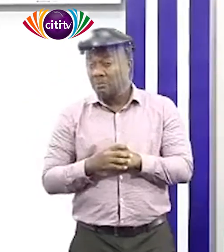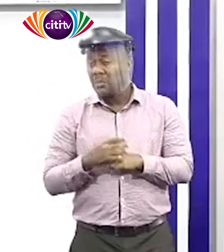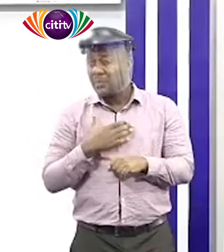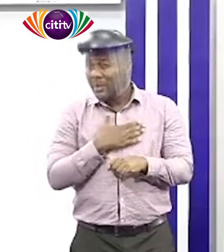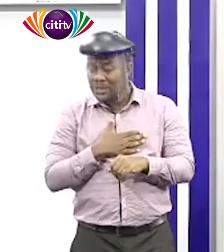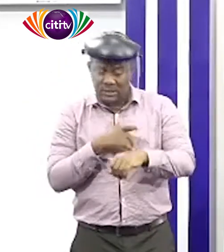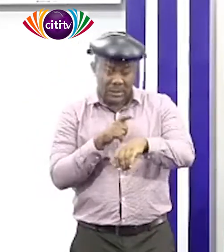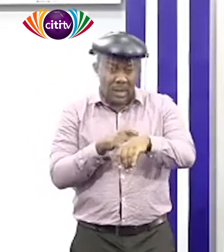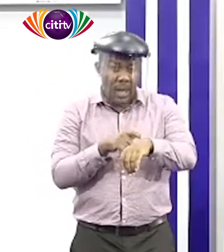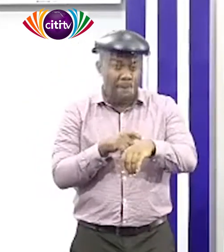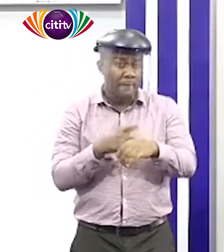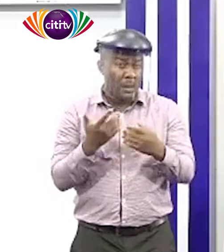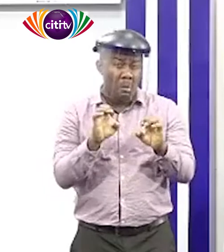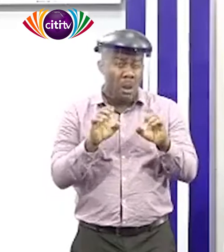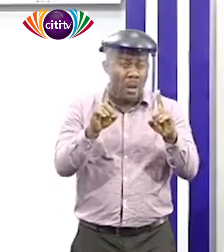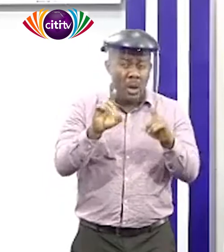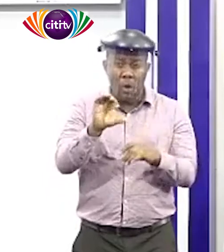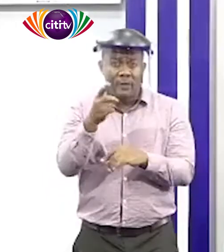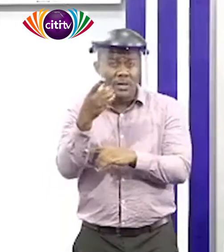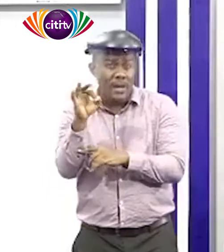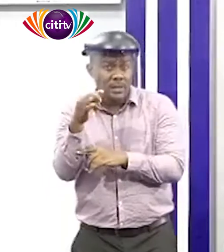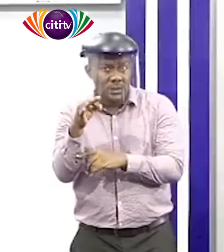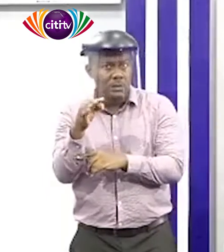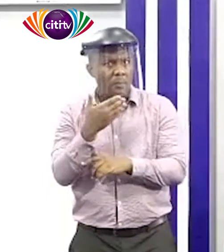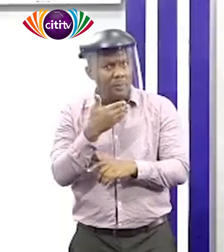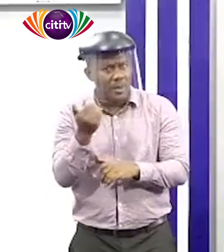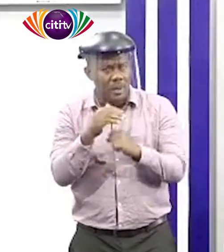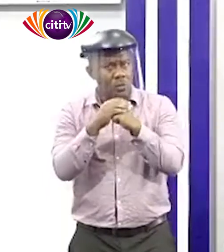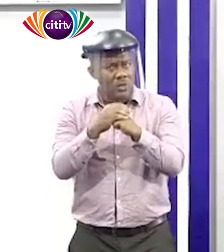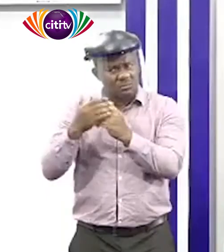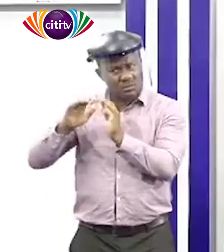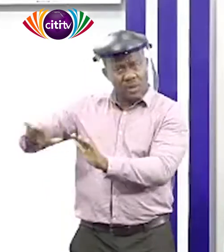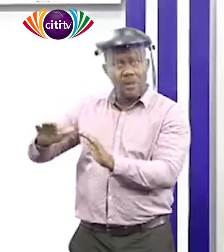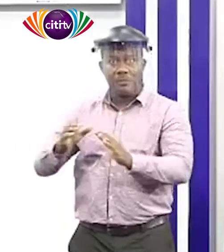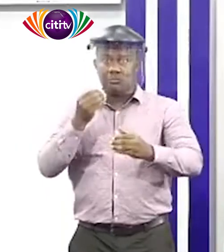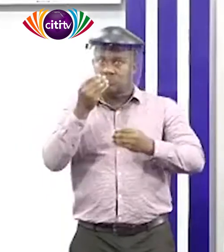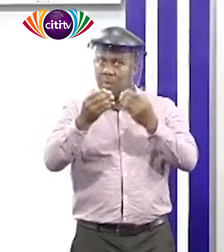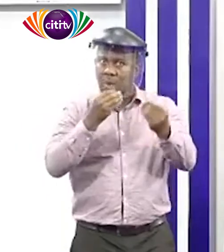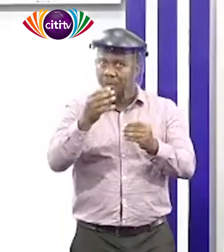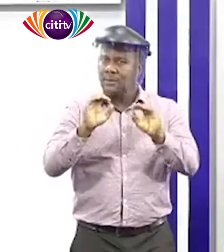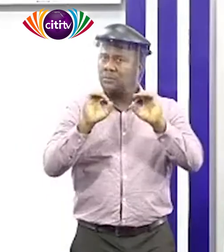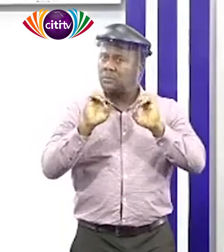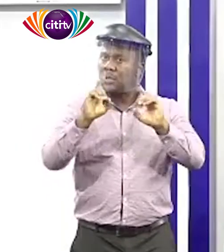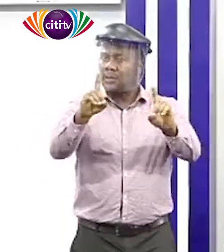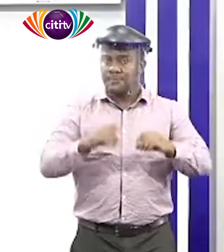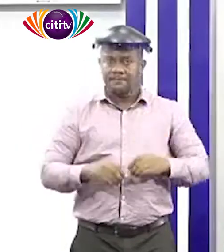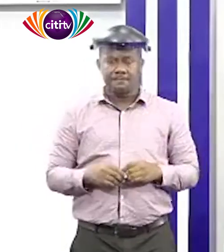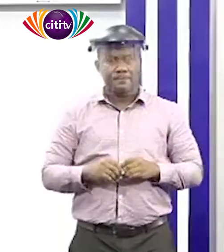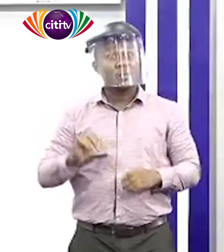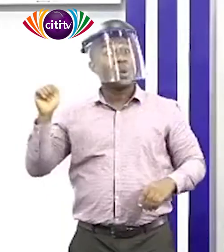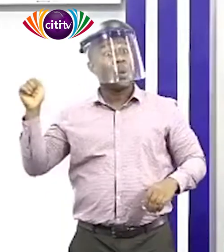to educate mosque attendees on COVID-19. All other religious